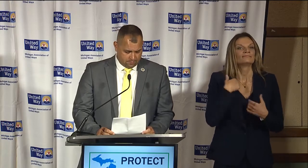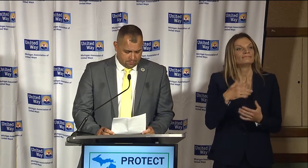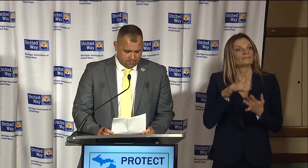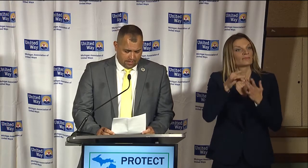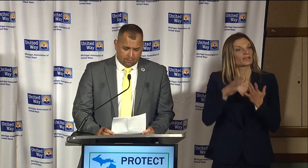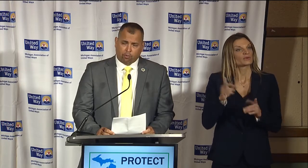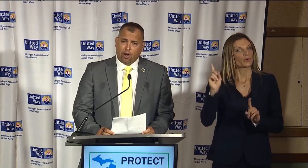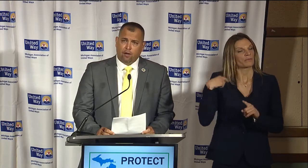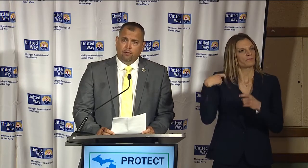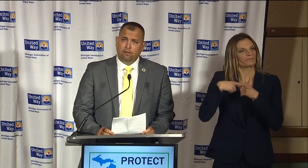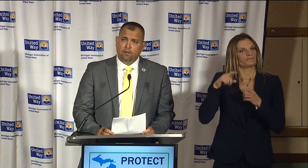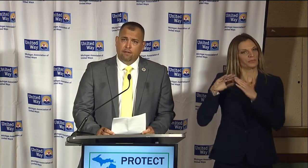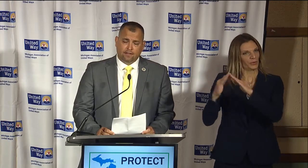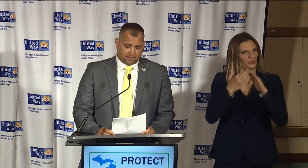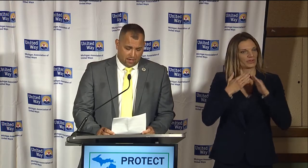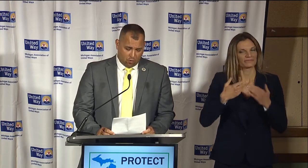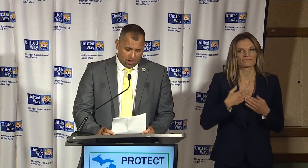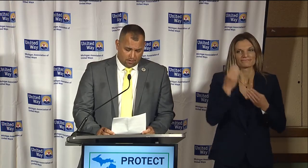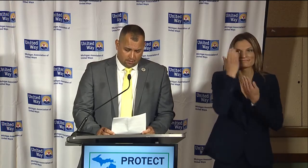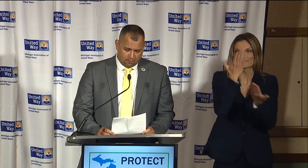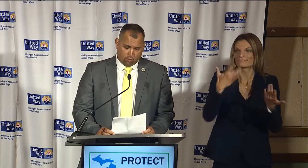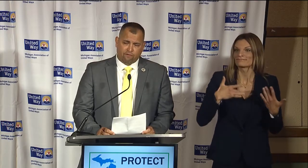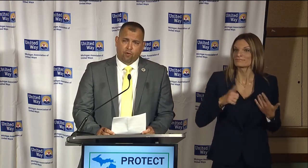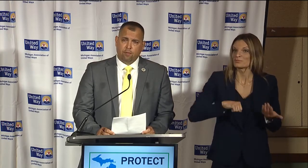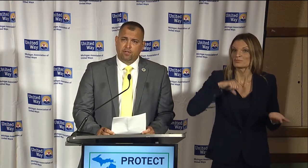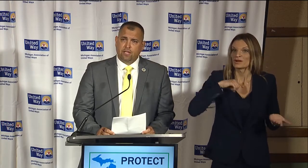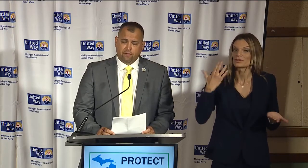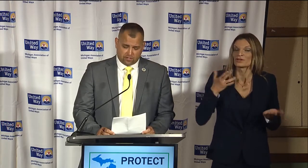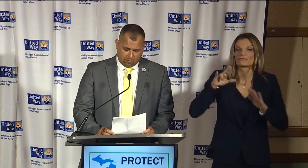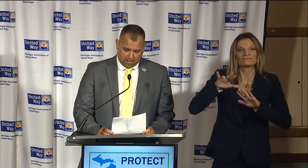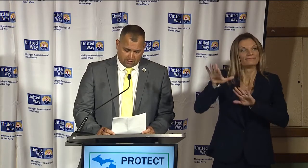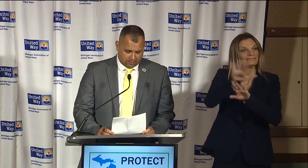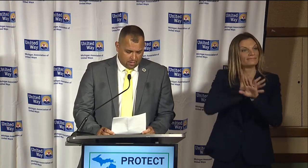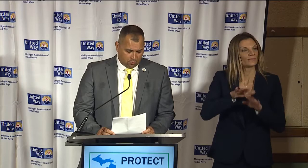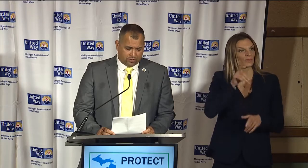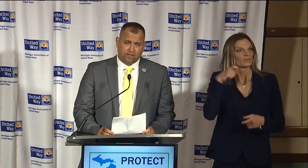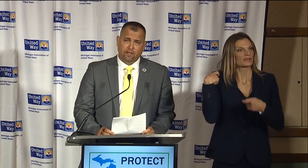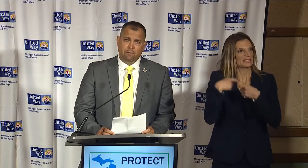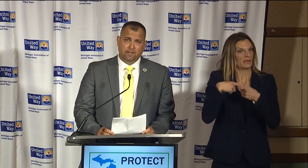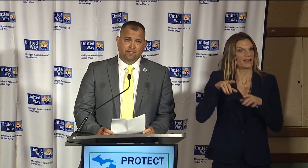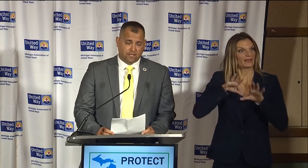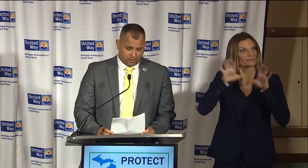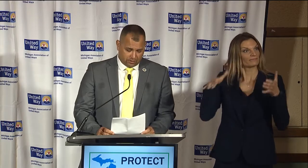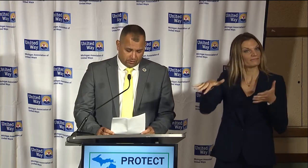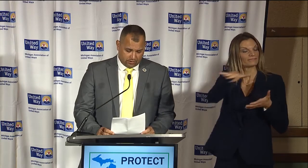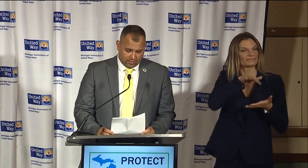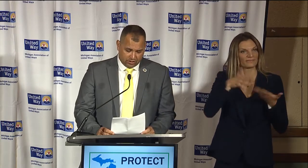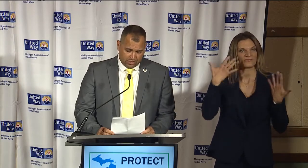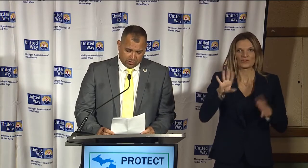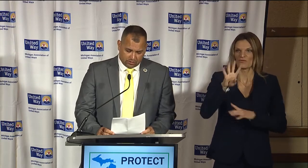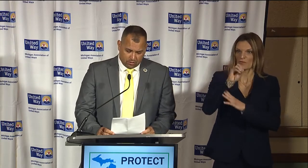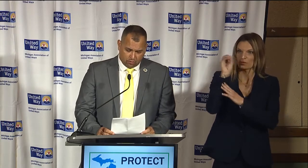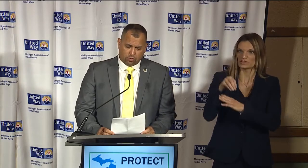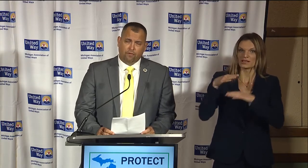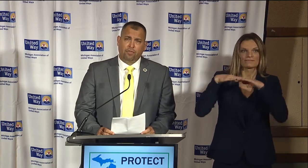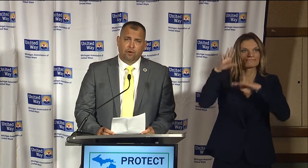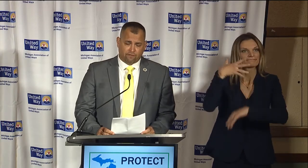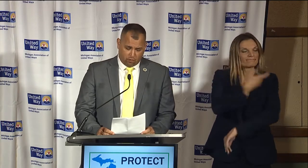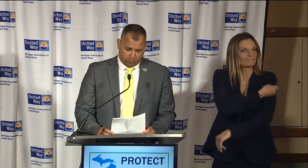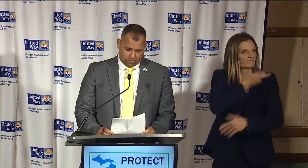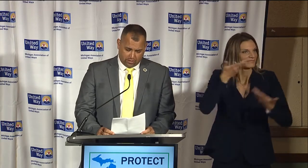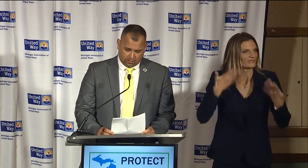community, I am proud that statewide, more than 40% of Hispanics receive immunizations initiation, with